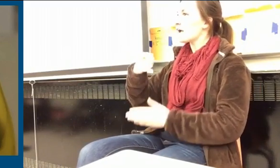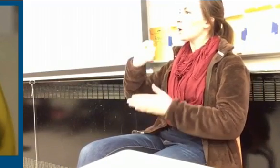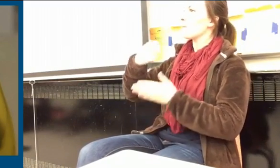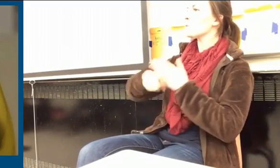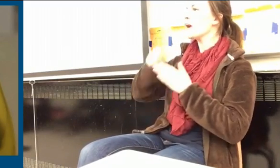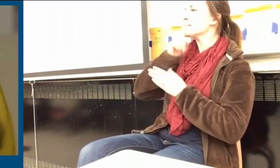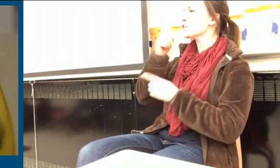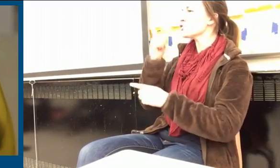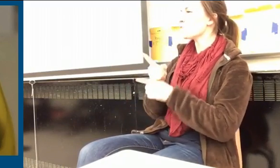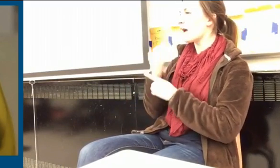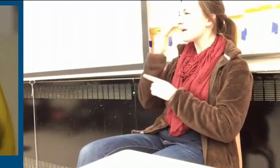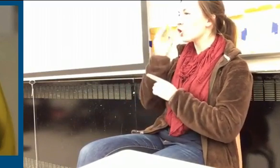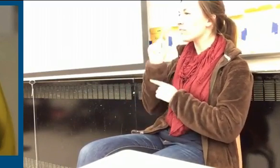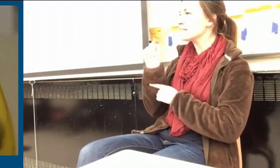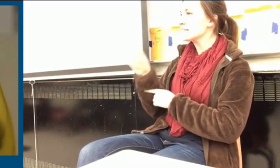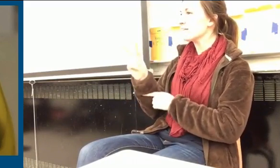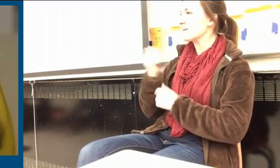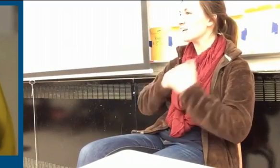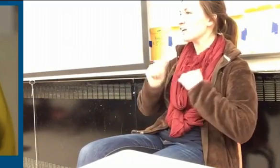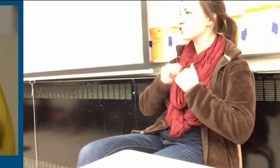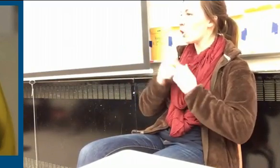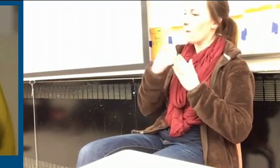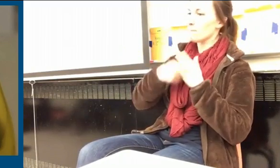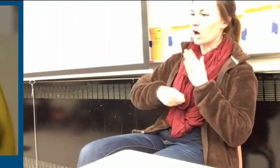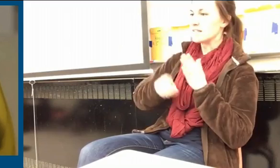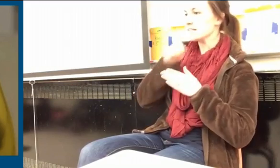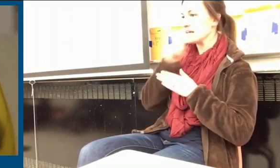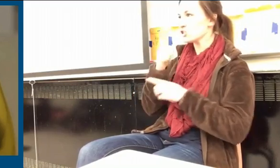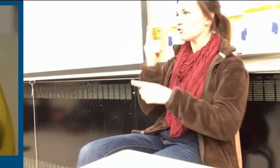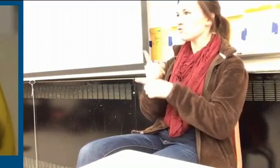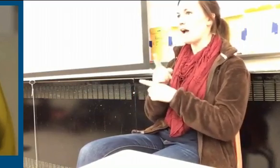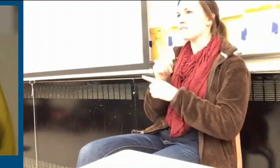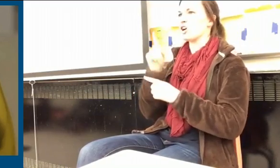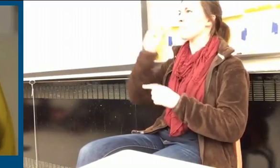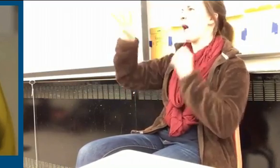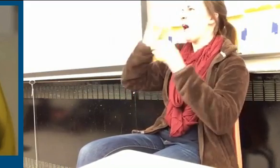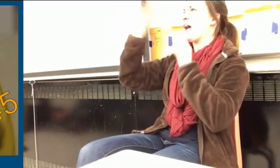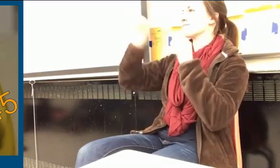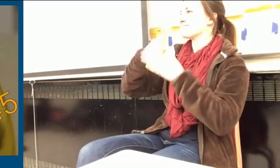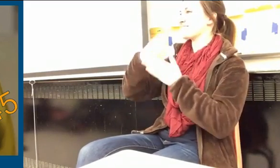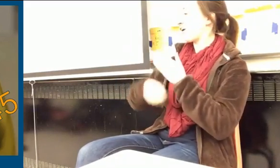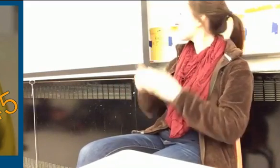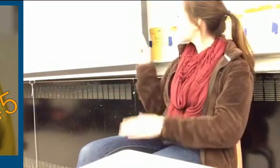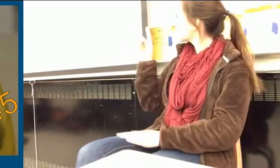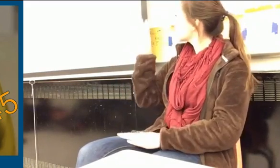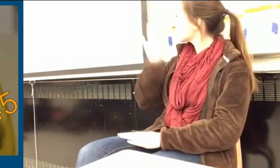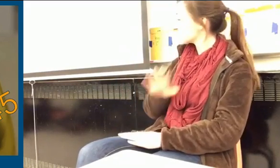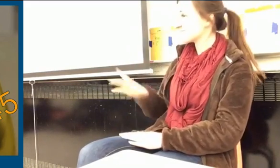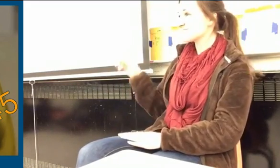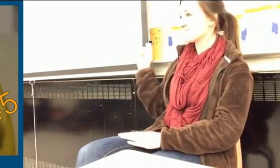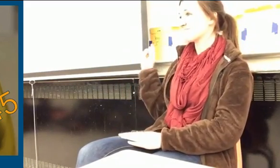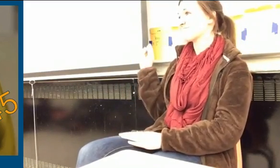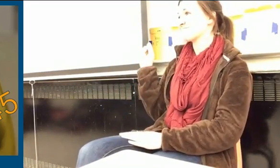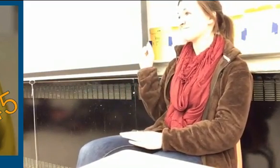out a small business loan. Okay, so this one costs about